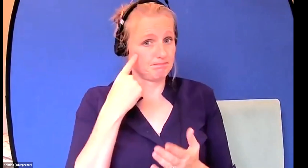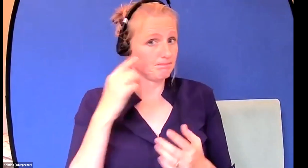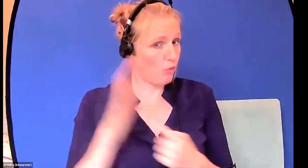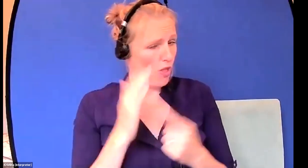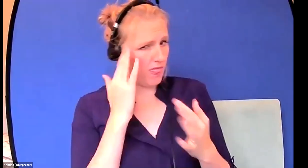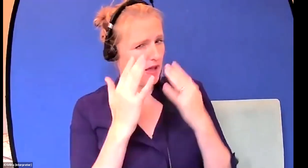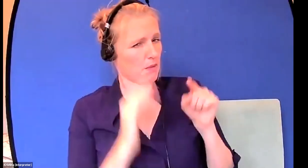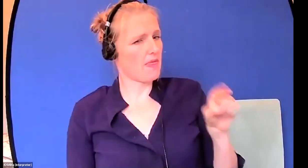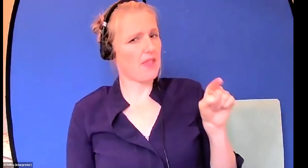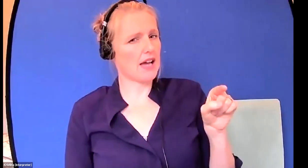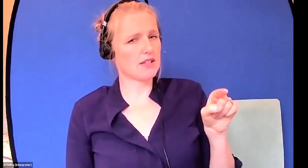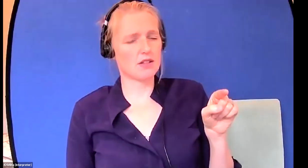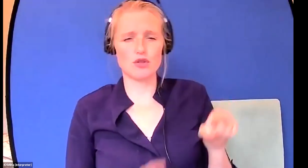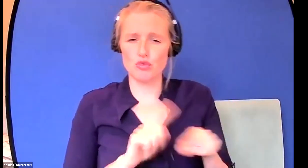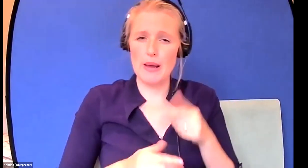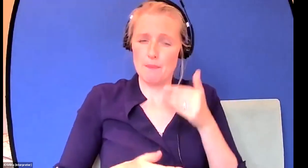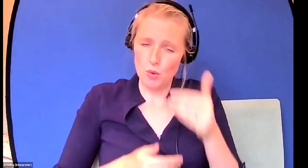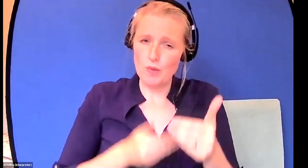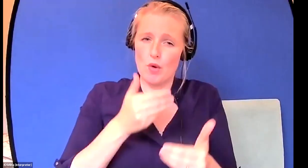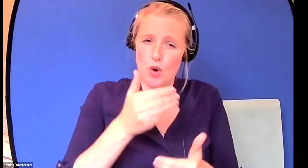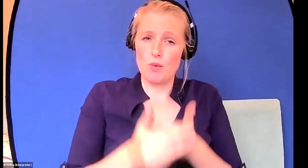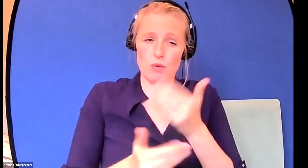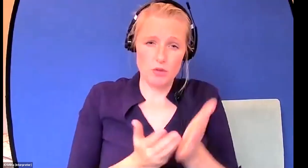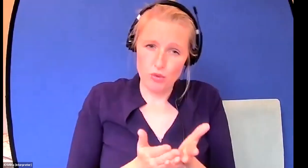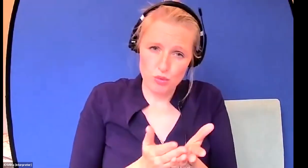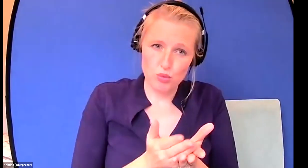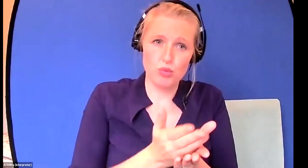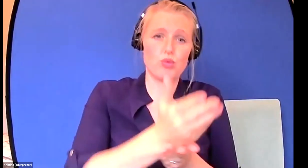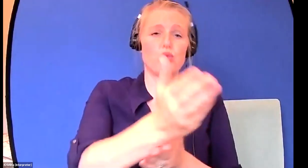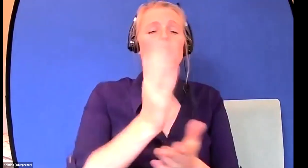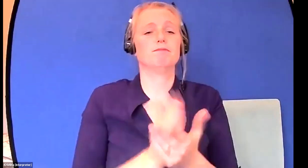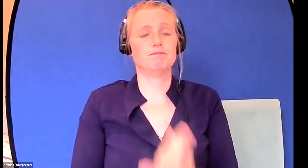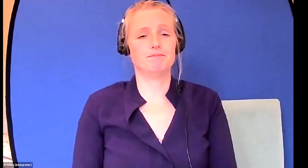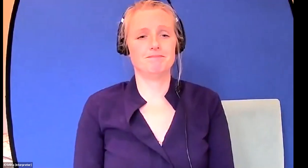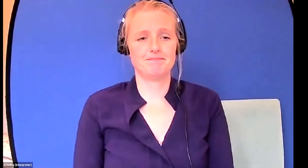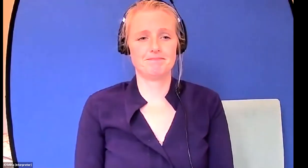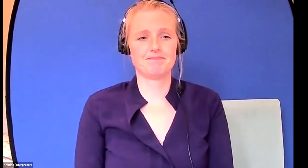as well as we try to move forward in and beyond the crisis.